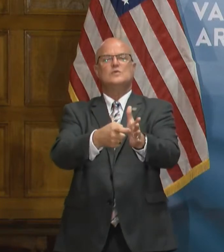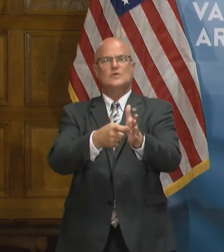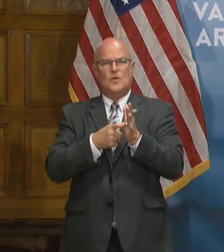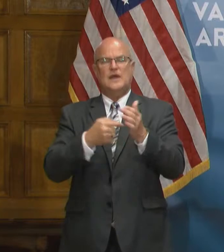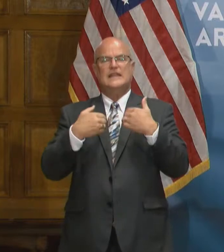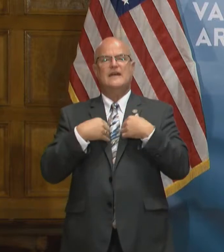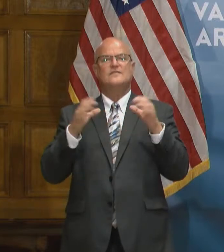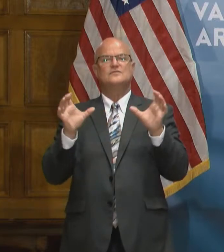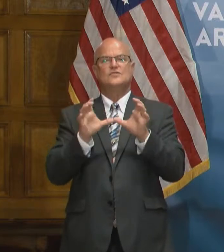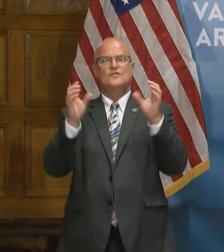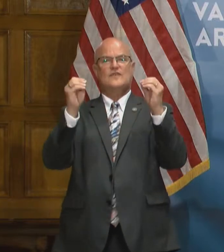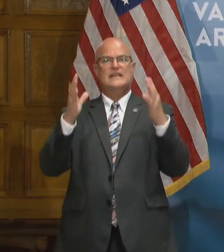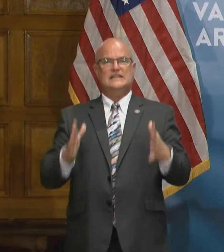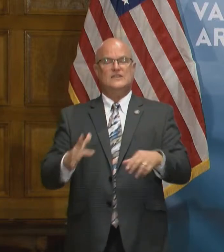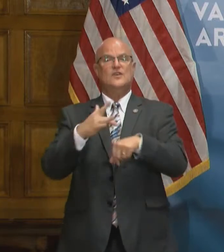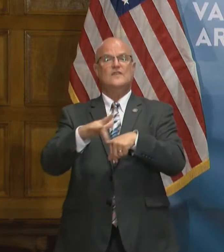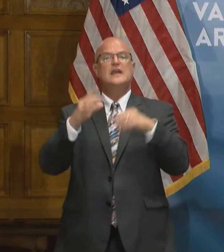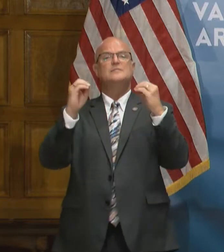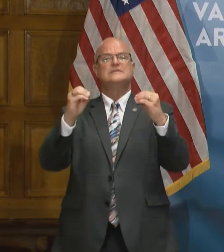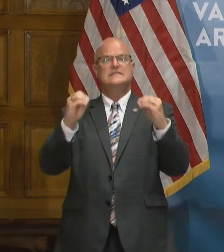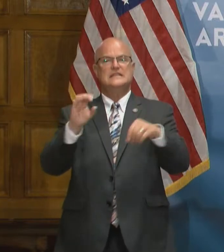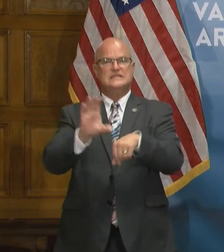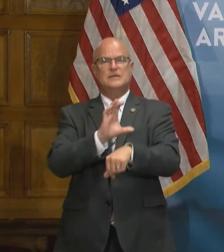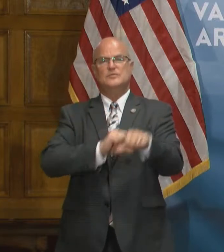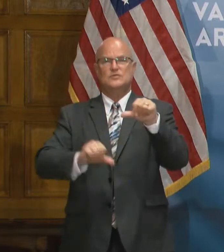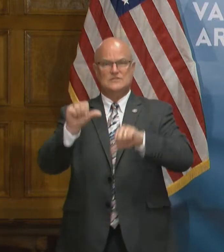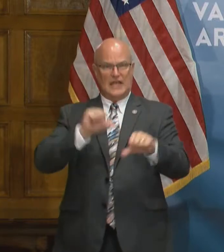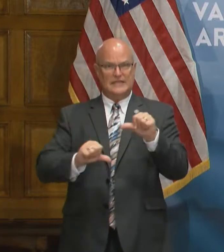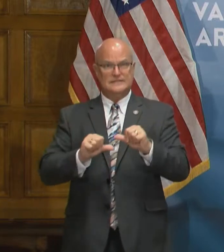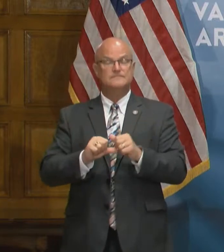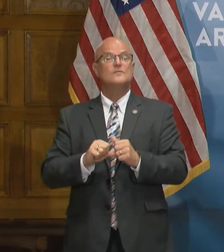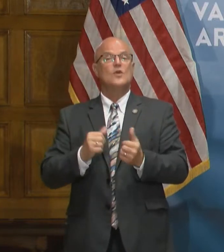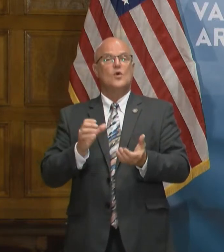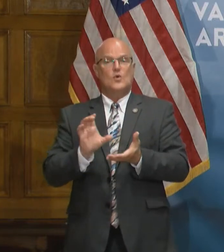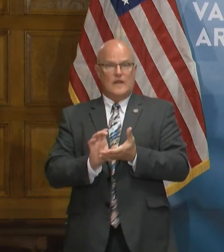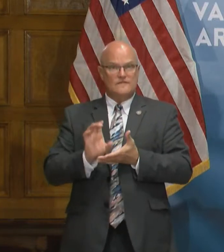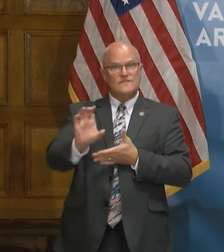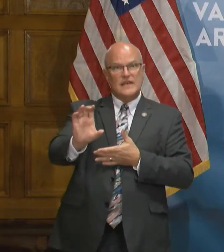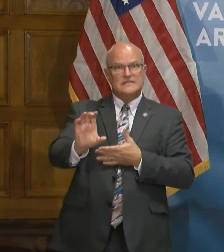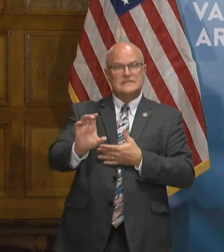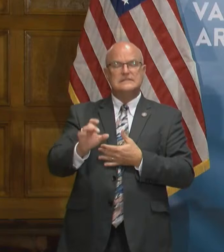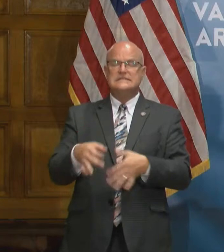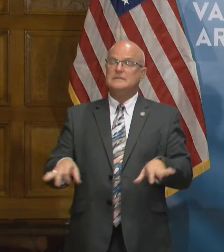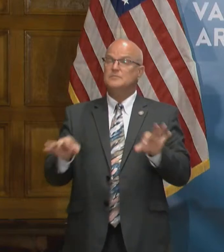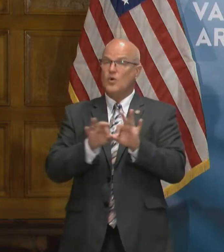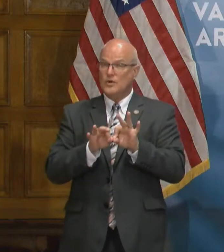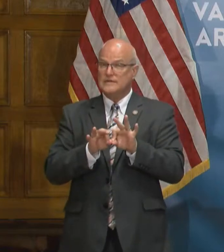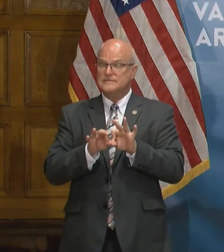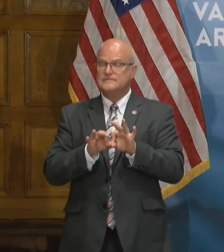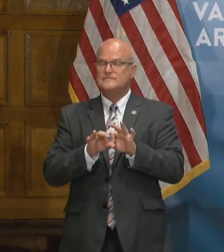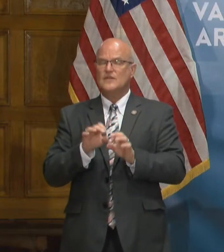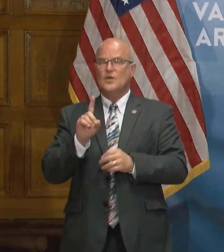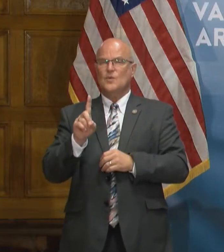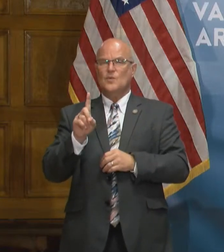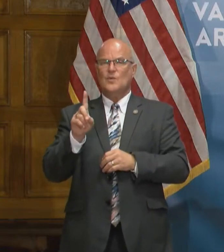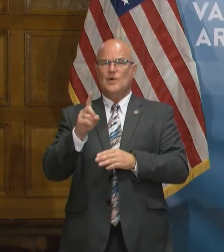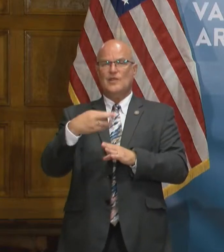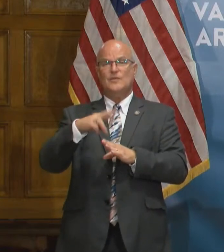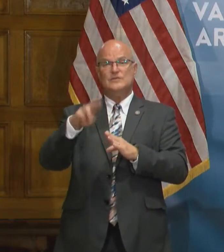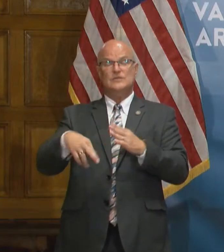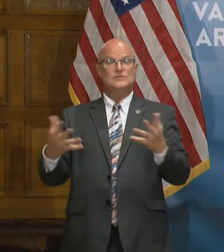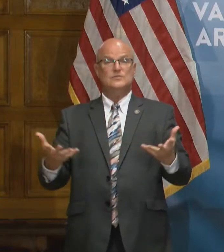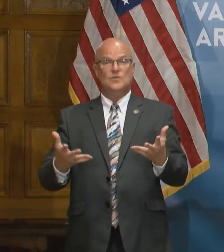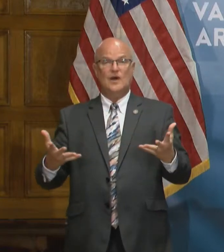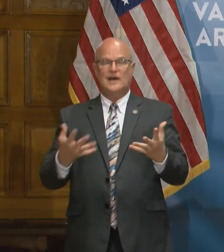certified teacher available to teach. We're investing in it. We see that it's important. And one of the outcomes is that